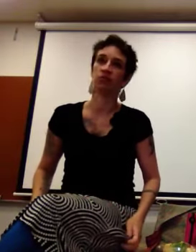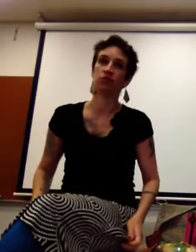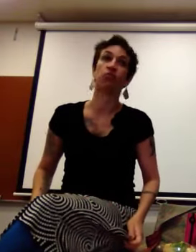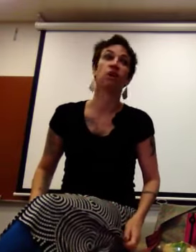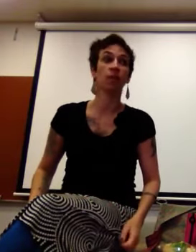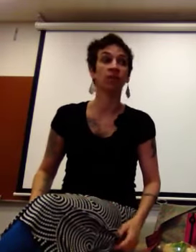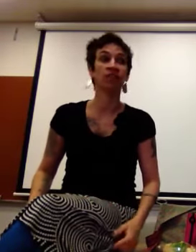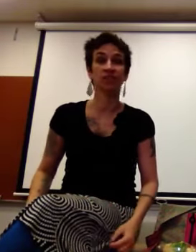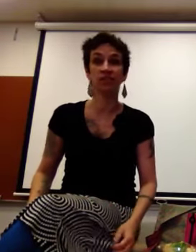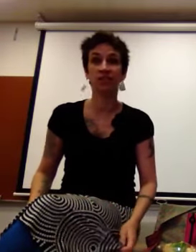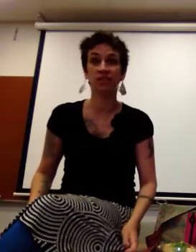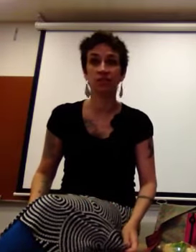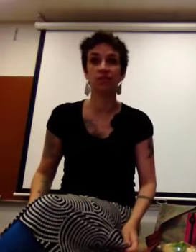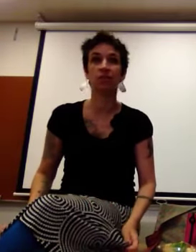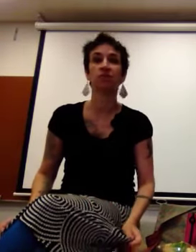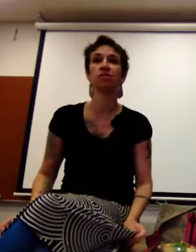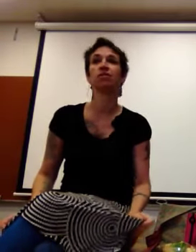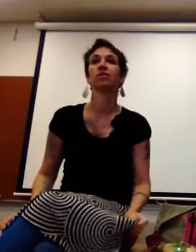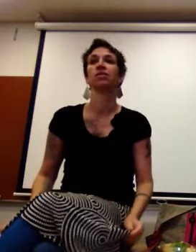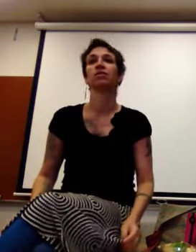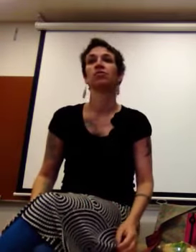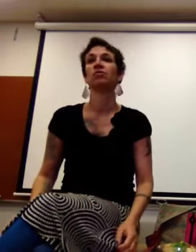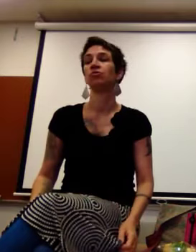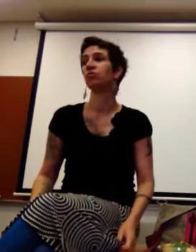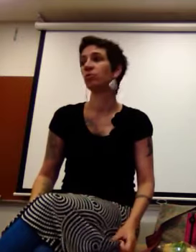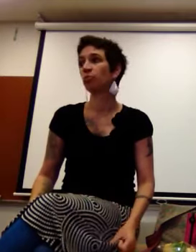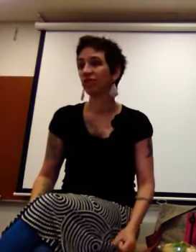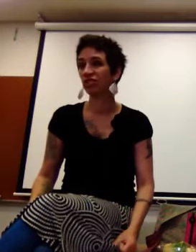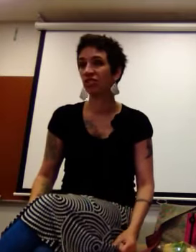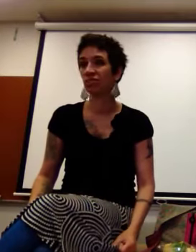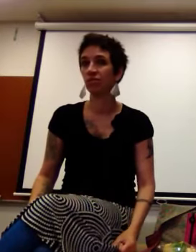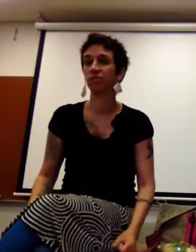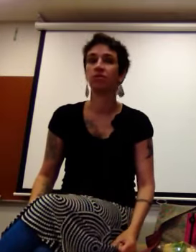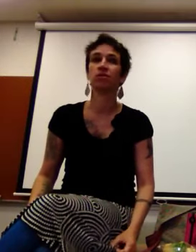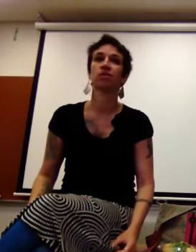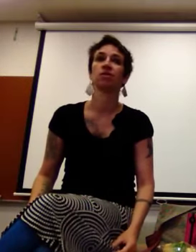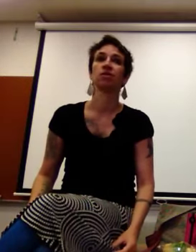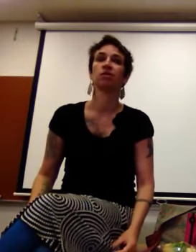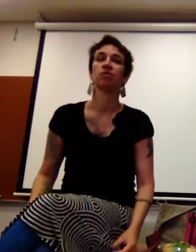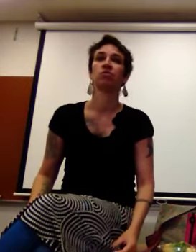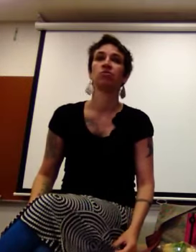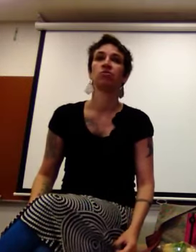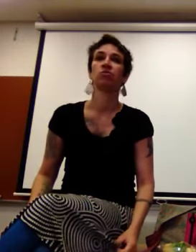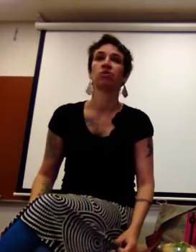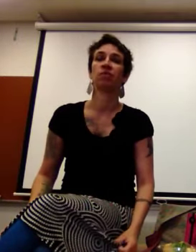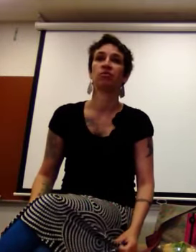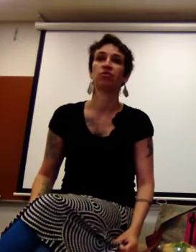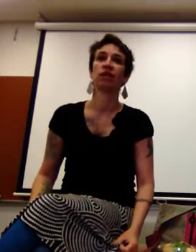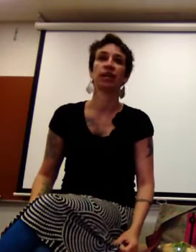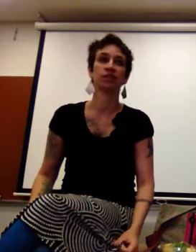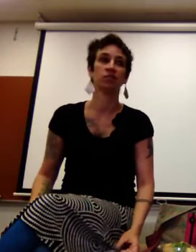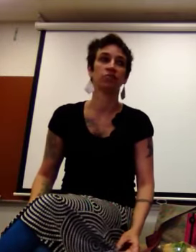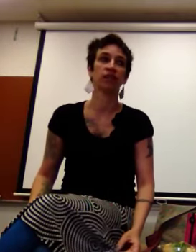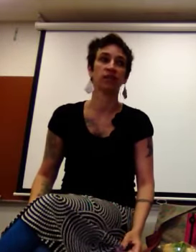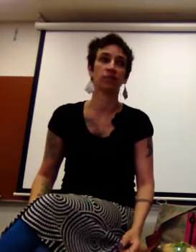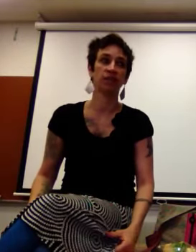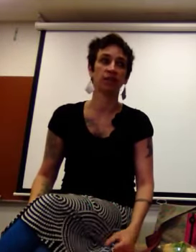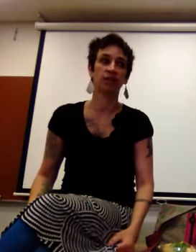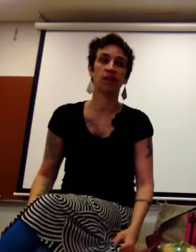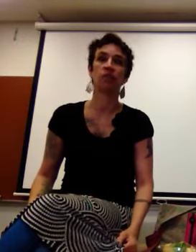use complex sentences, to use compressions, to demonstrate lexical flexibility and